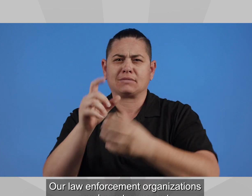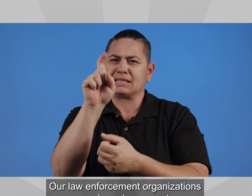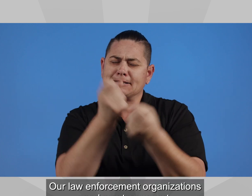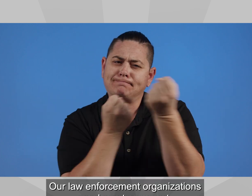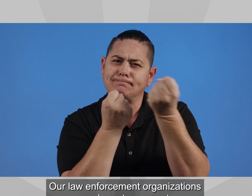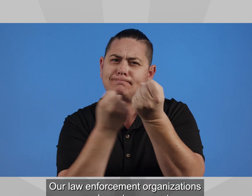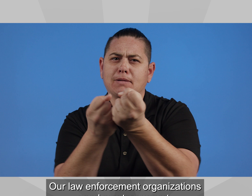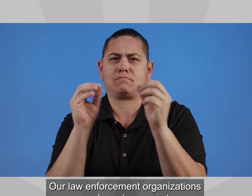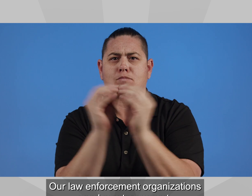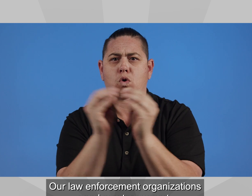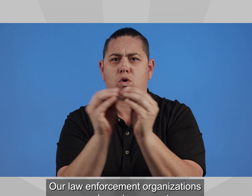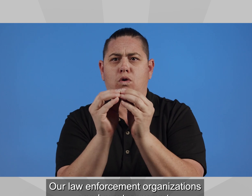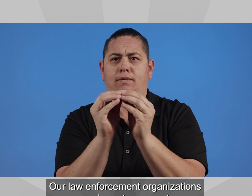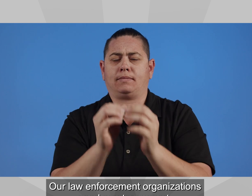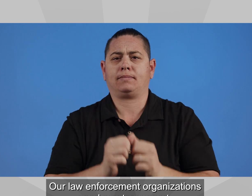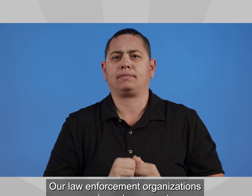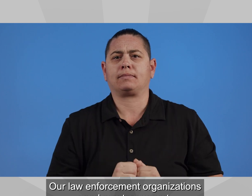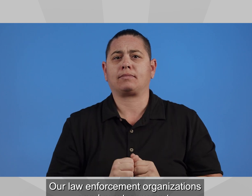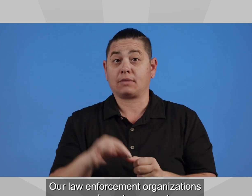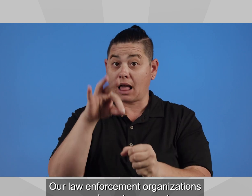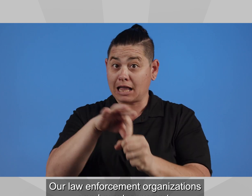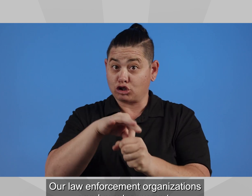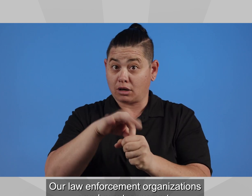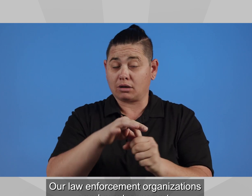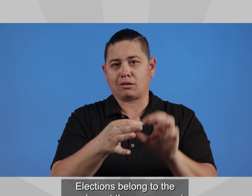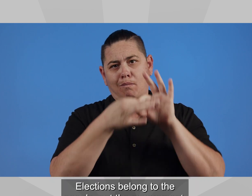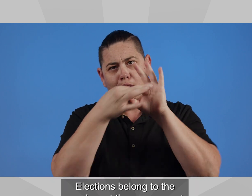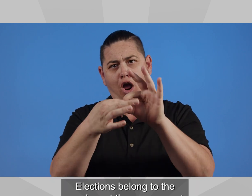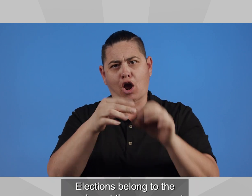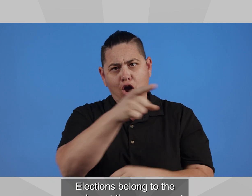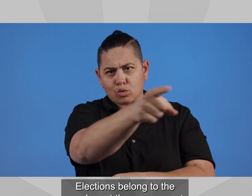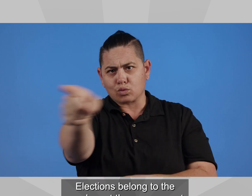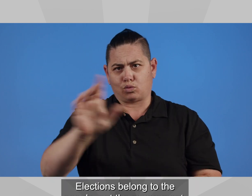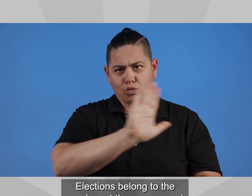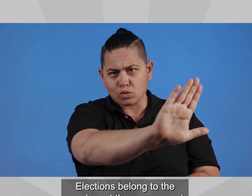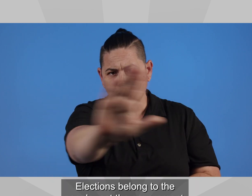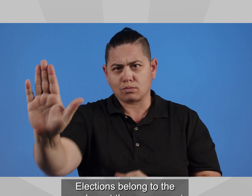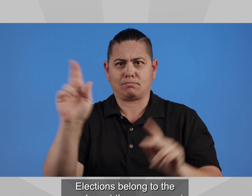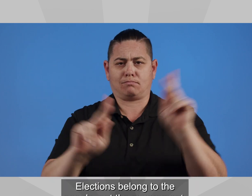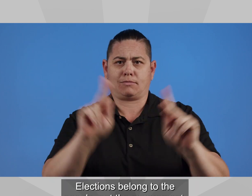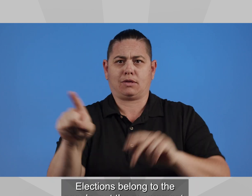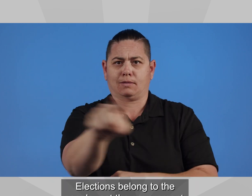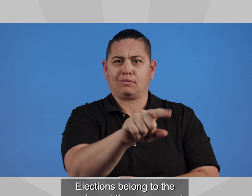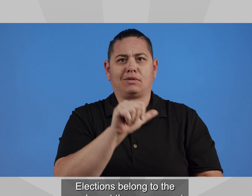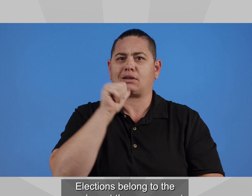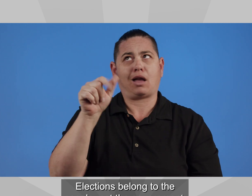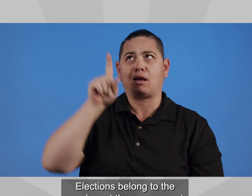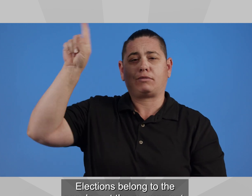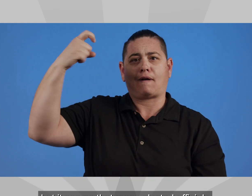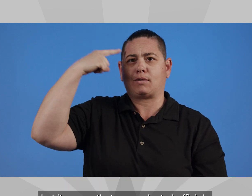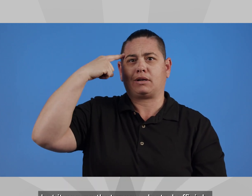Our law enforcement organizations need greater support. Elections belong to the people, not the